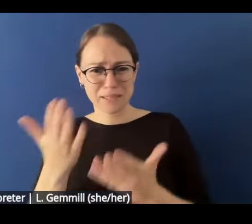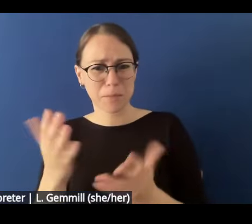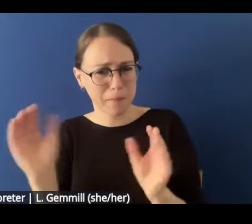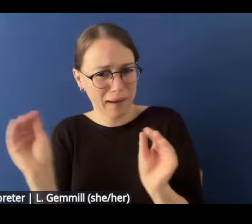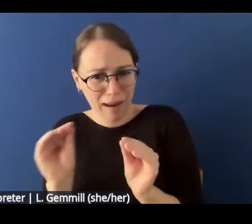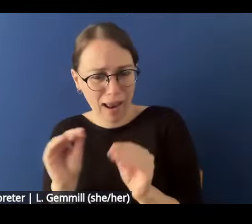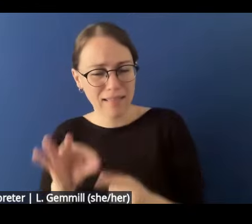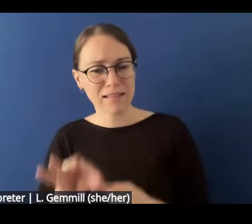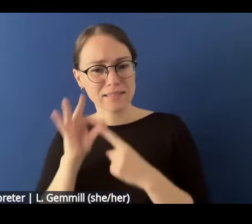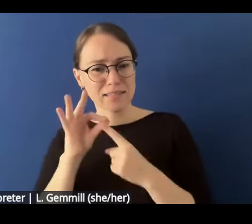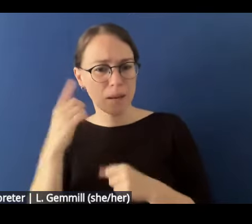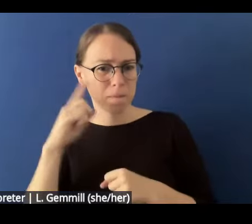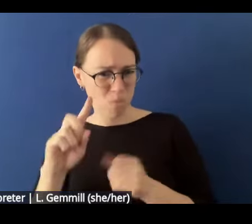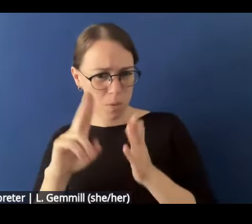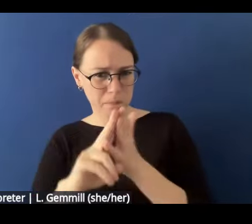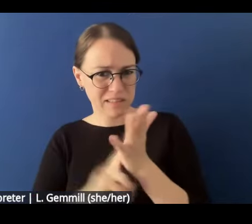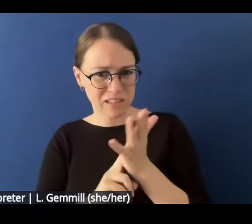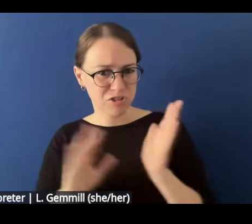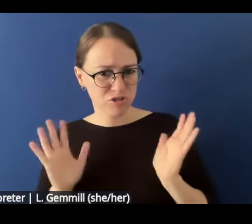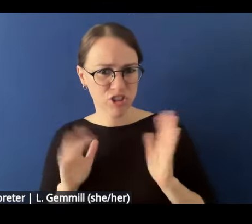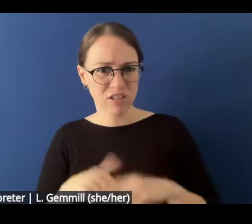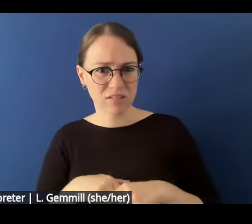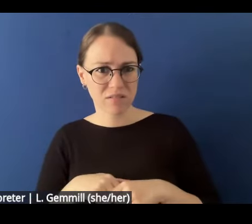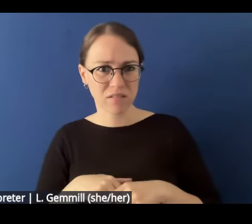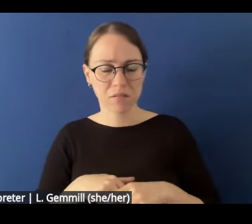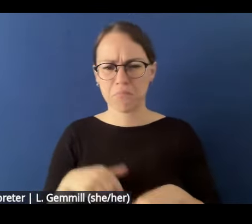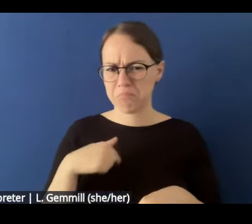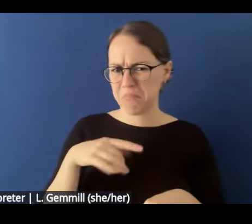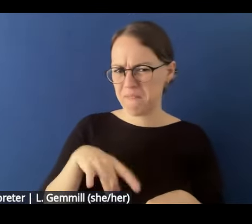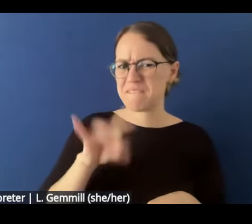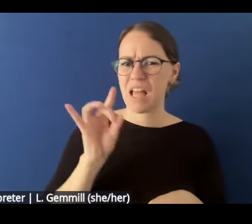No, I found in my file a letter